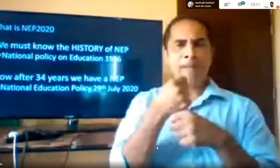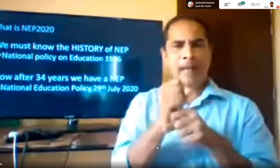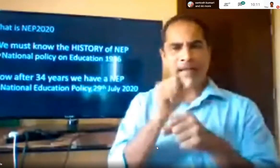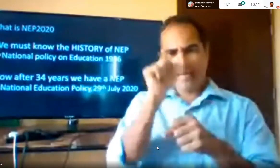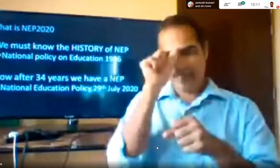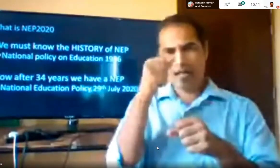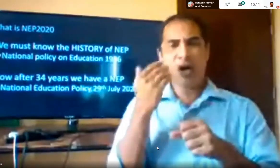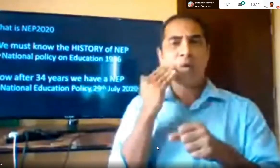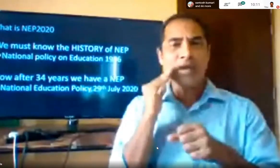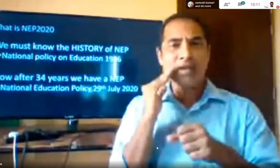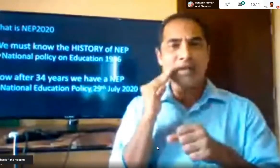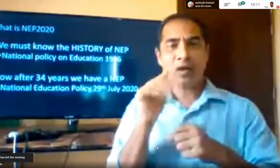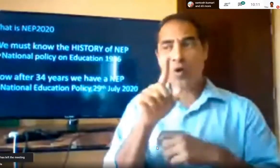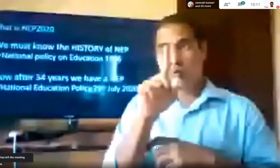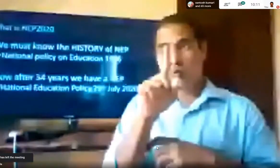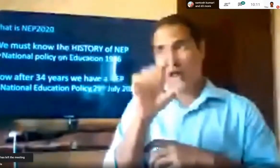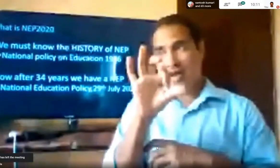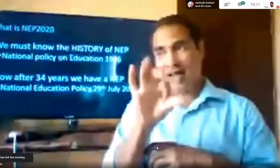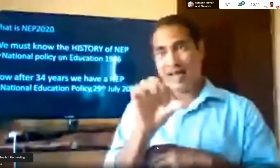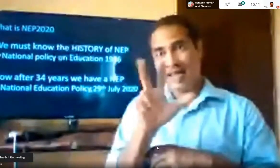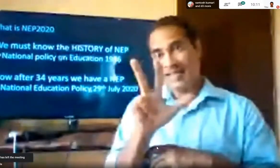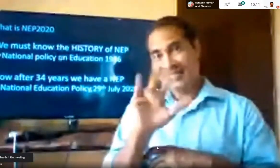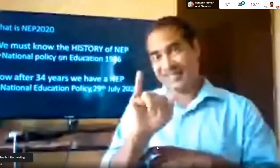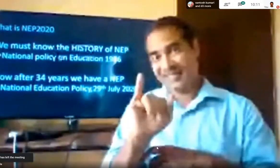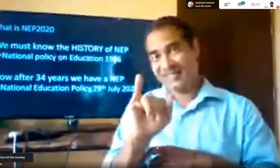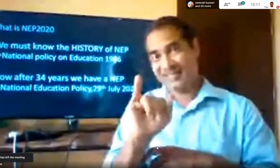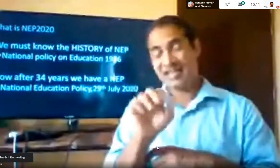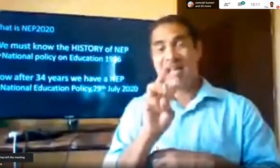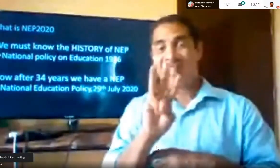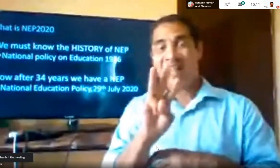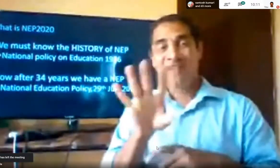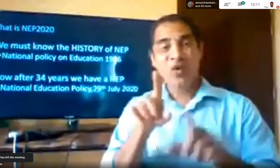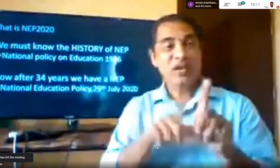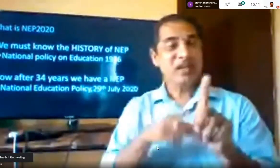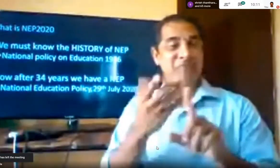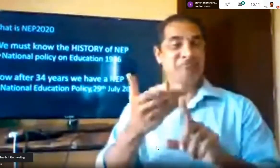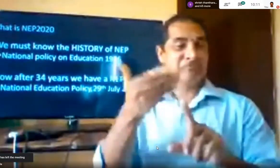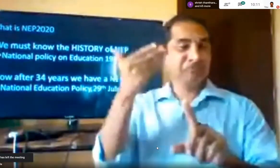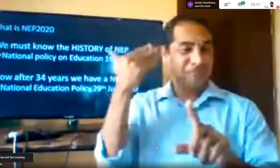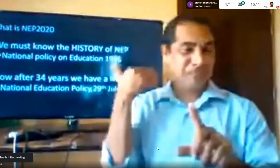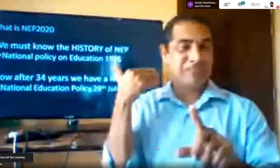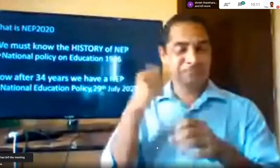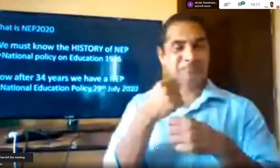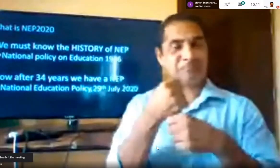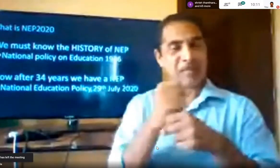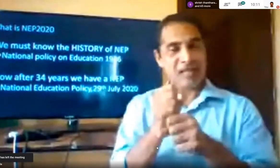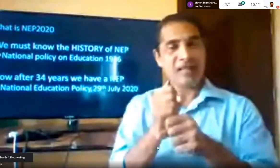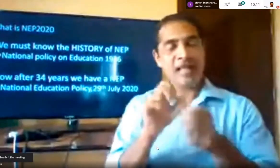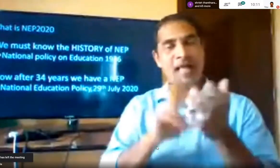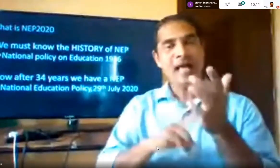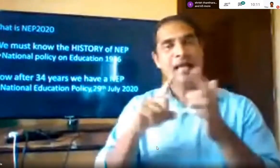So National Education Policy was actually made in 1986.